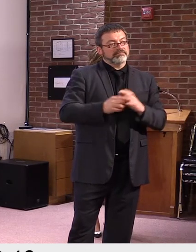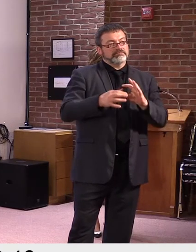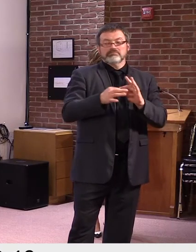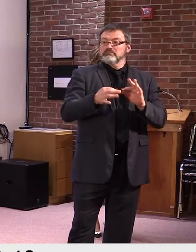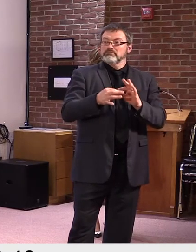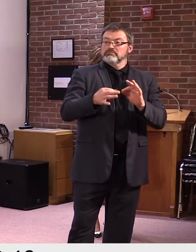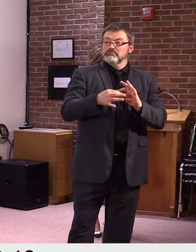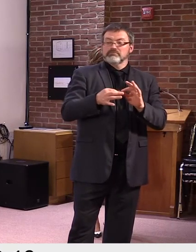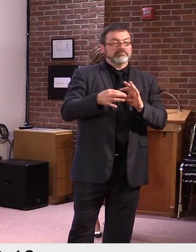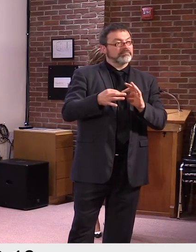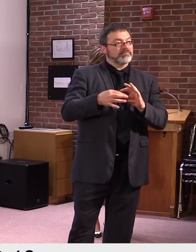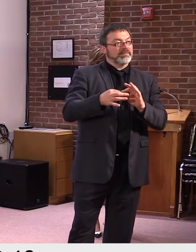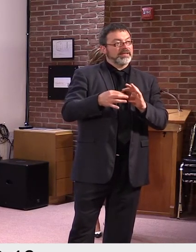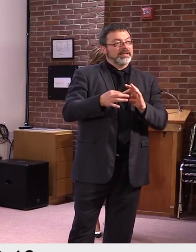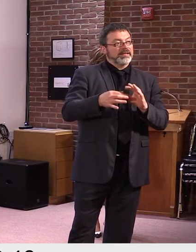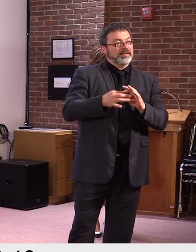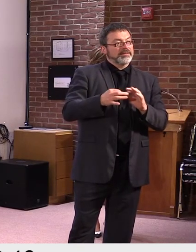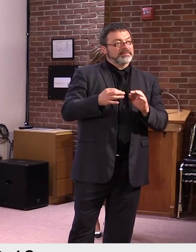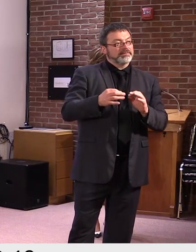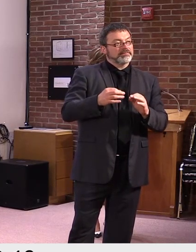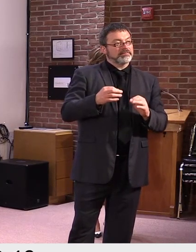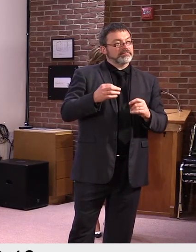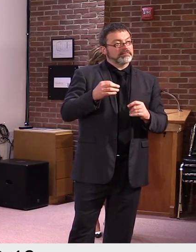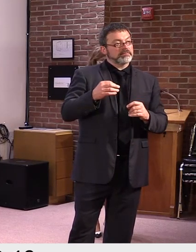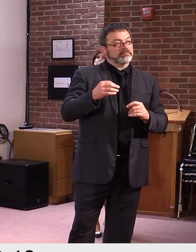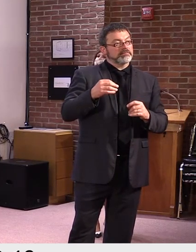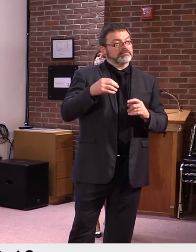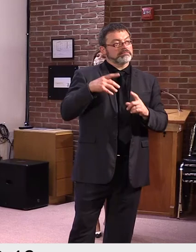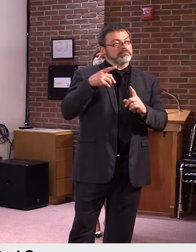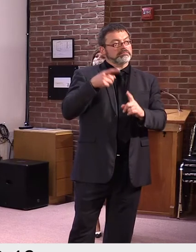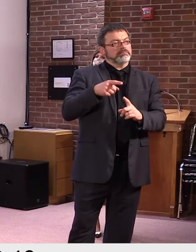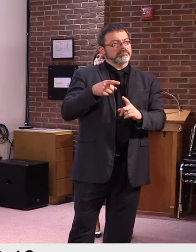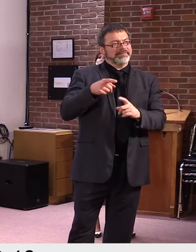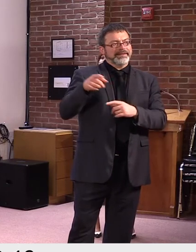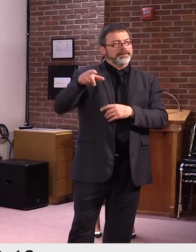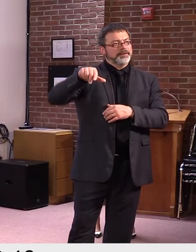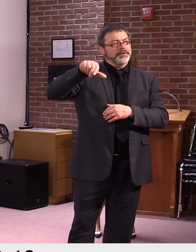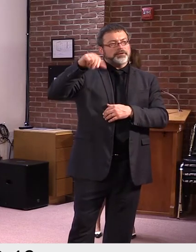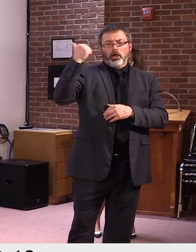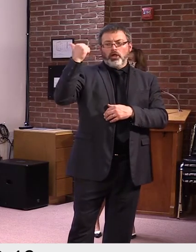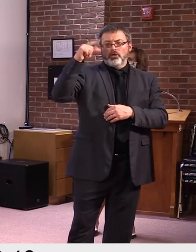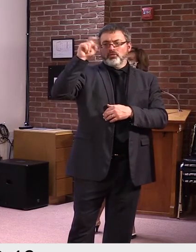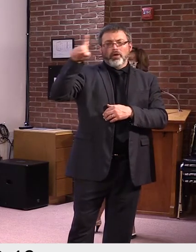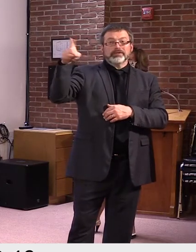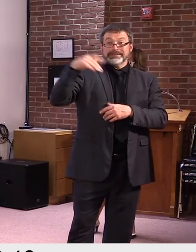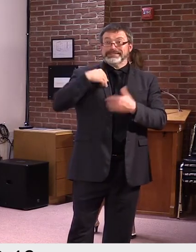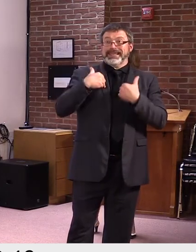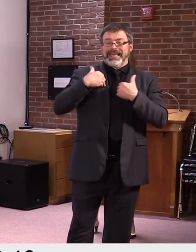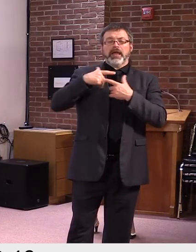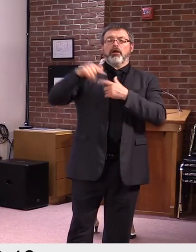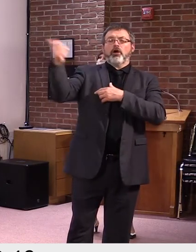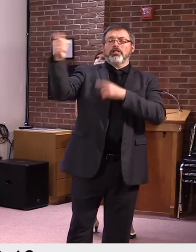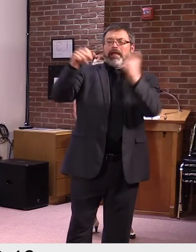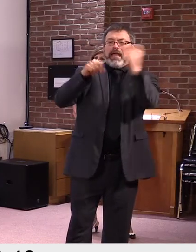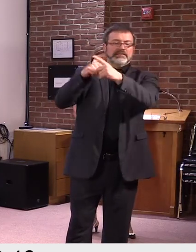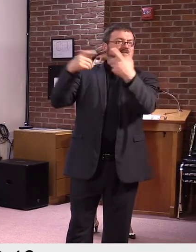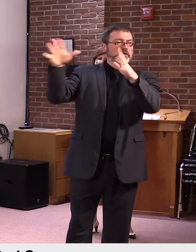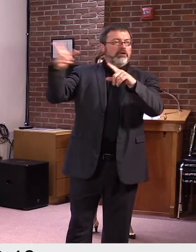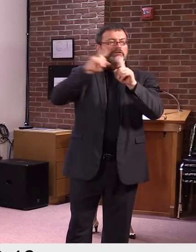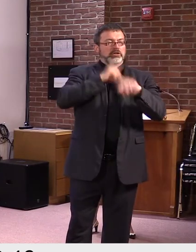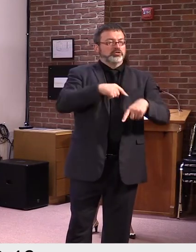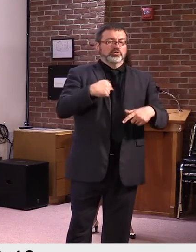Hi there. My questions were actually already answered, so just listening in, and thank you so much. Thank you, April. And